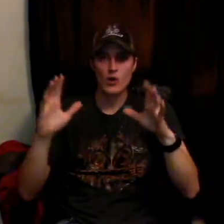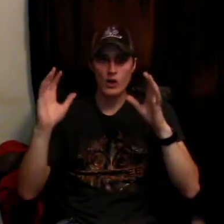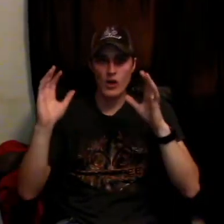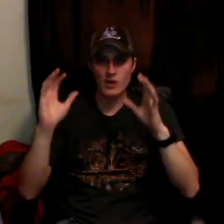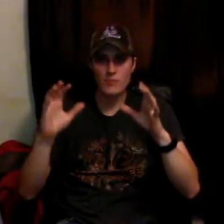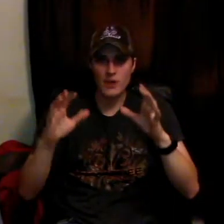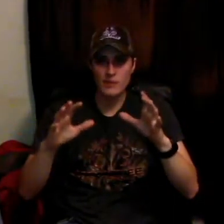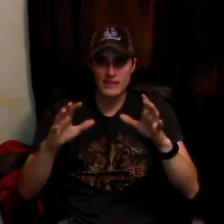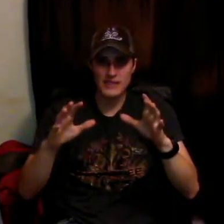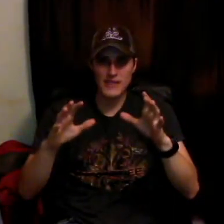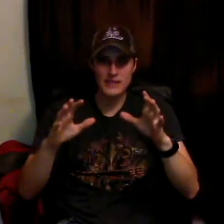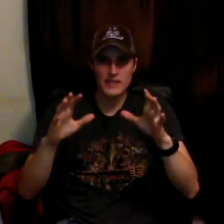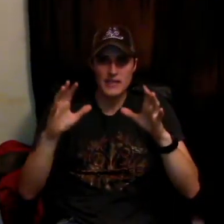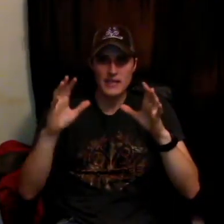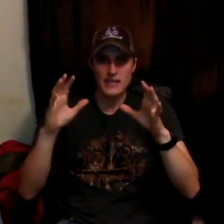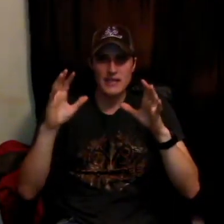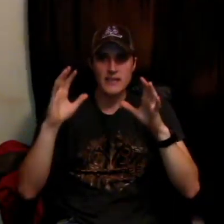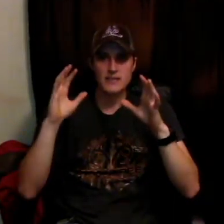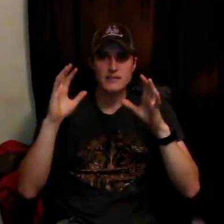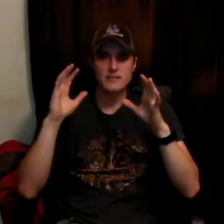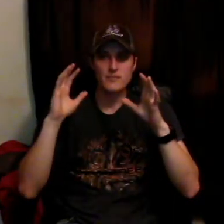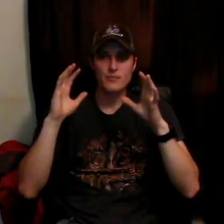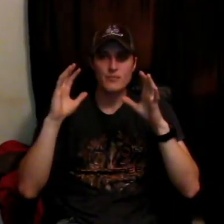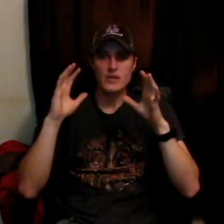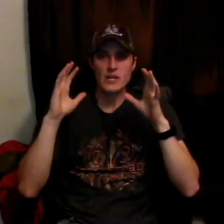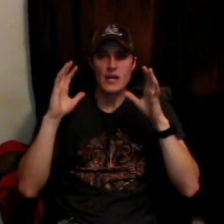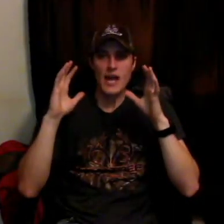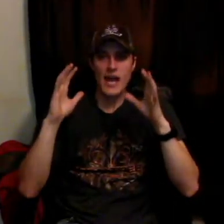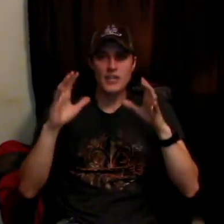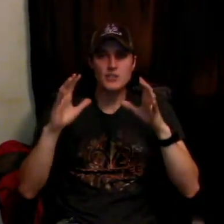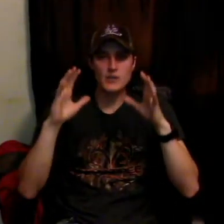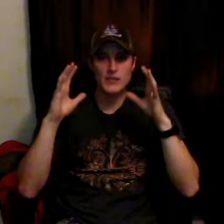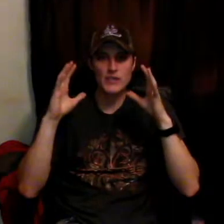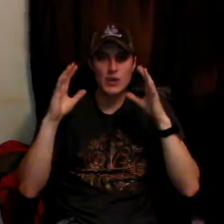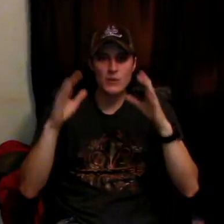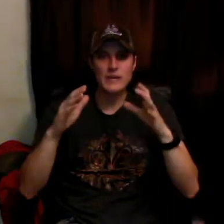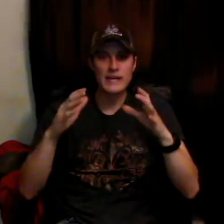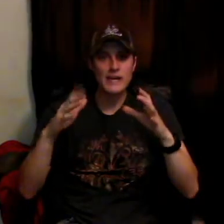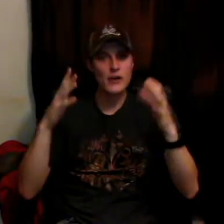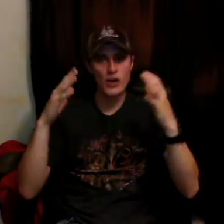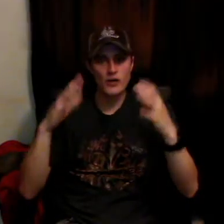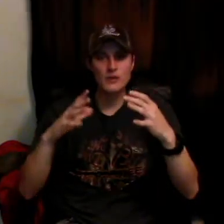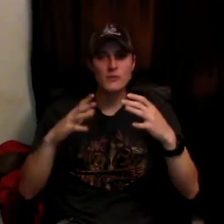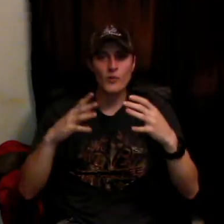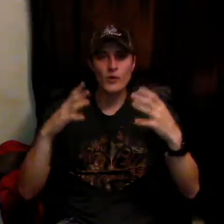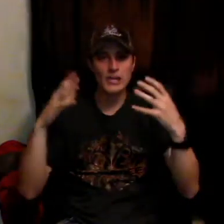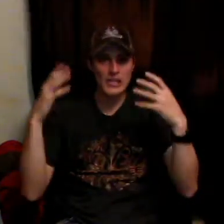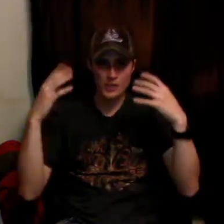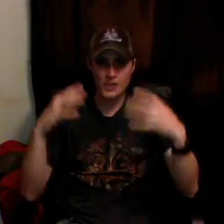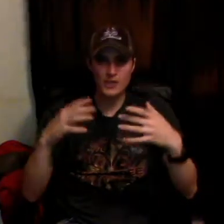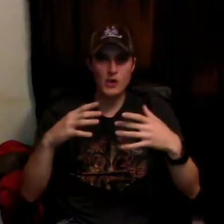or hunting public land, is actually going in early in the morning, like you're going to go